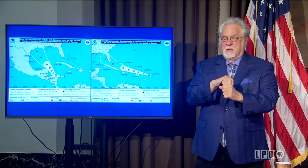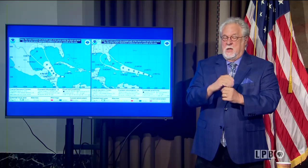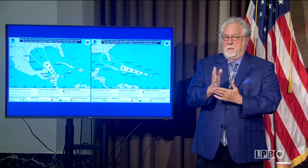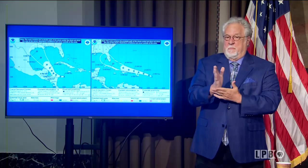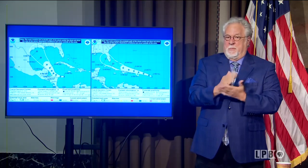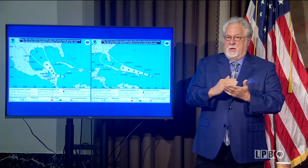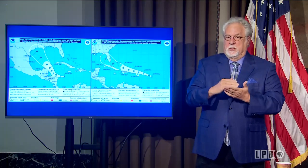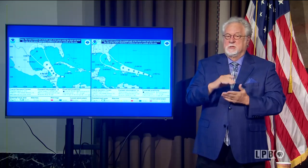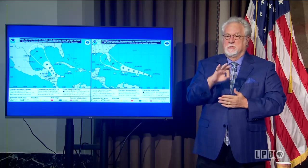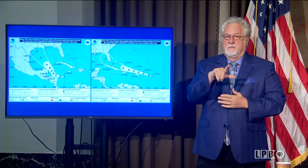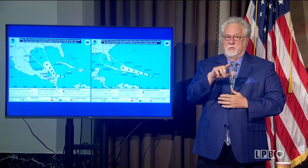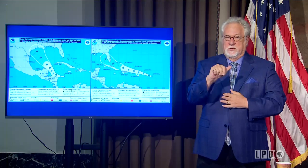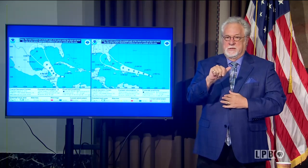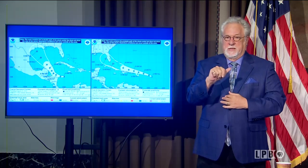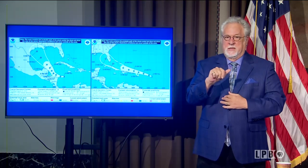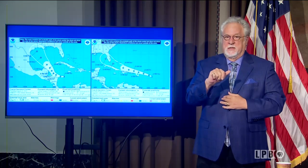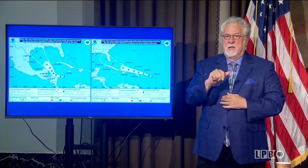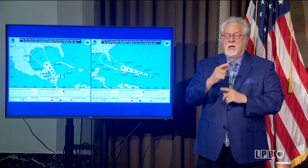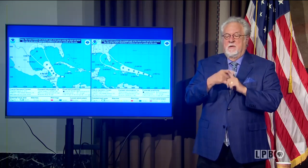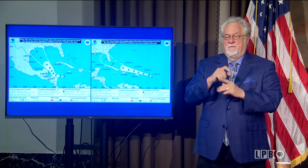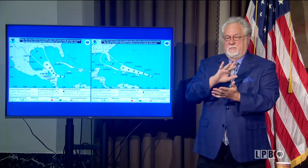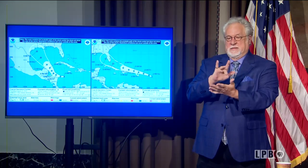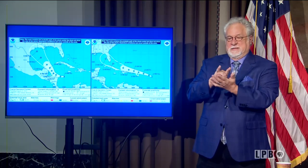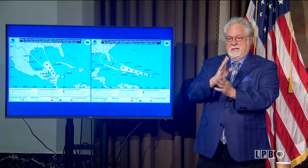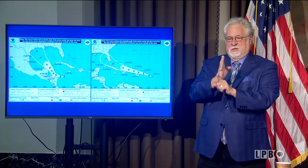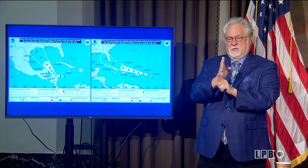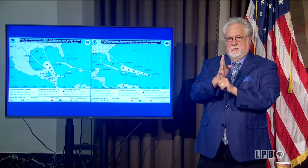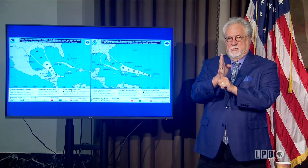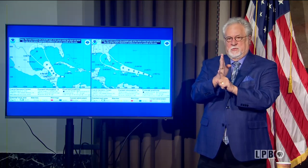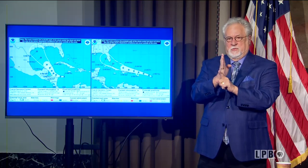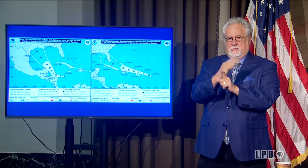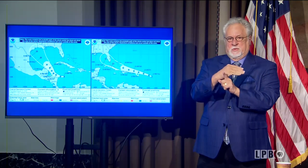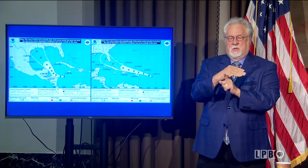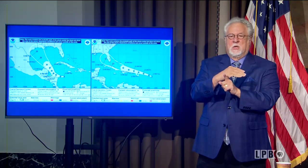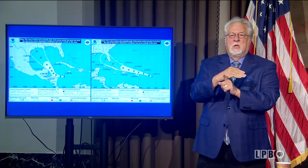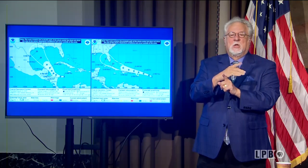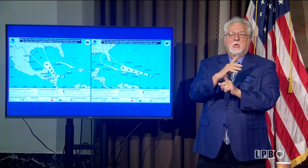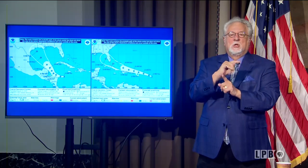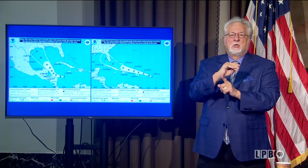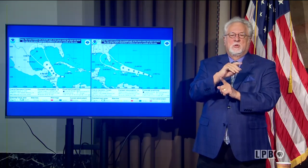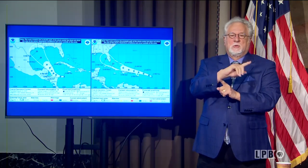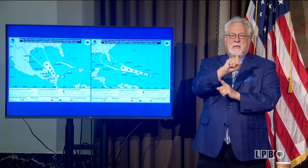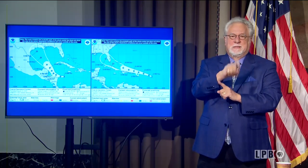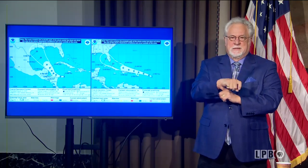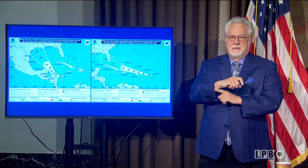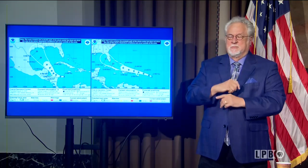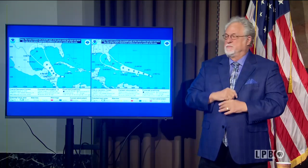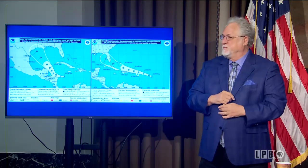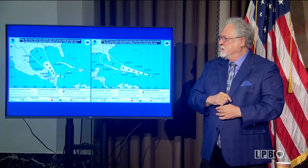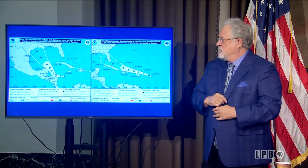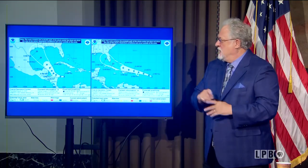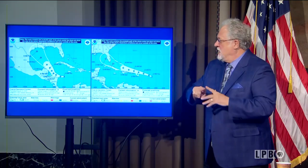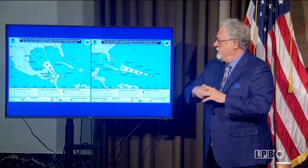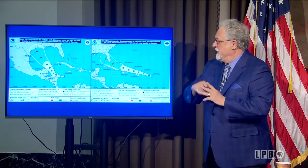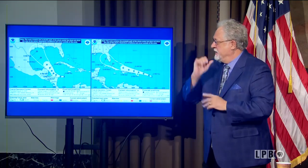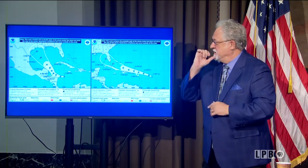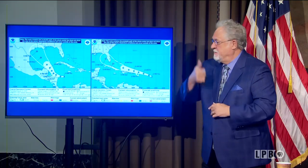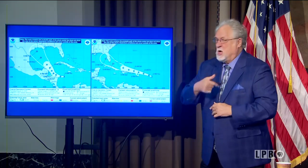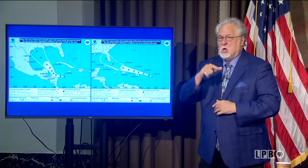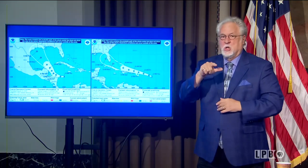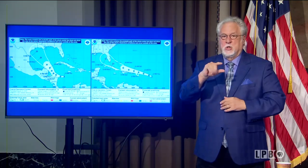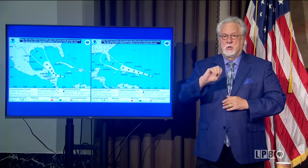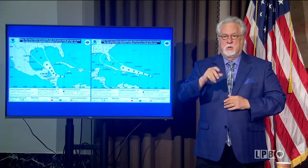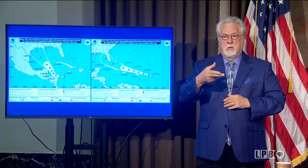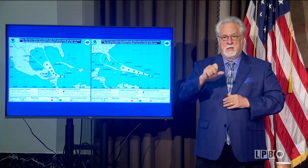portions of coastal Louisiana, basically from central portion of our coast on westward. Beginning tomorrow, GOSEP